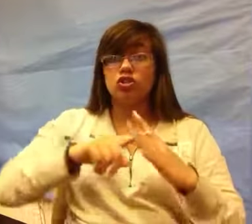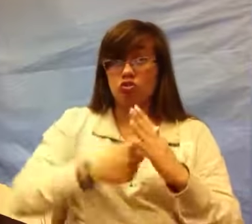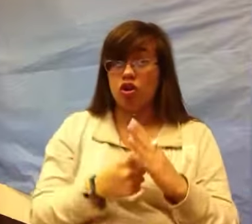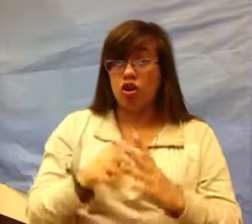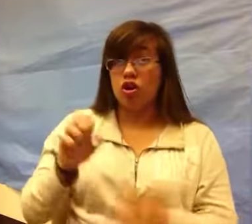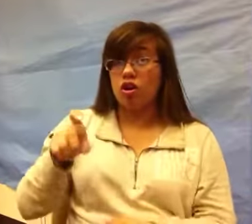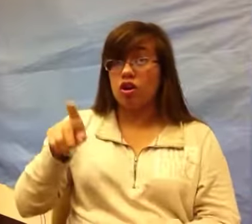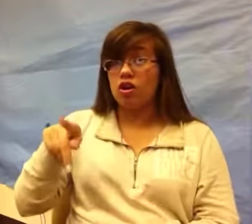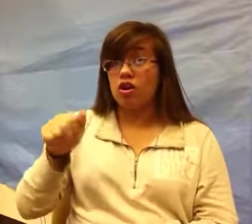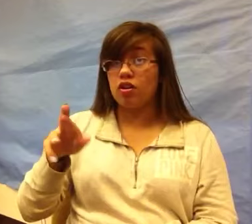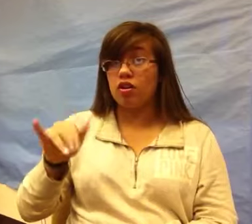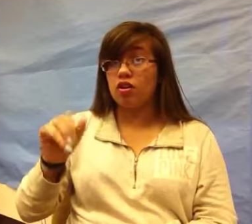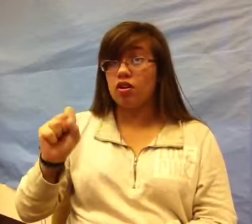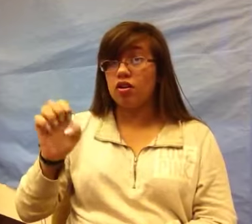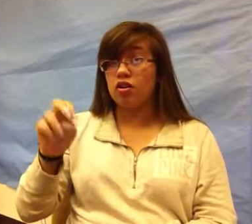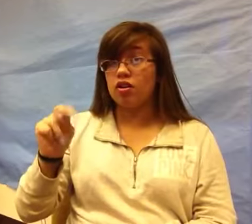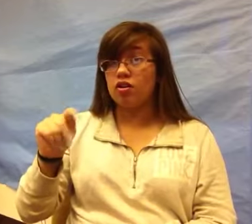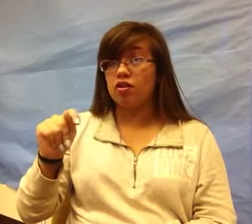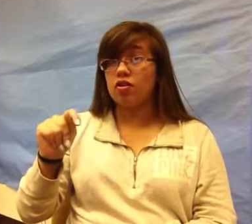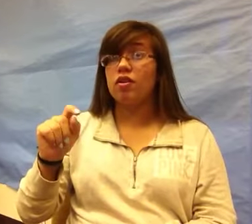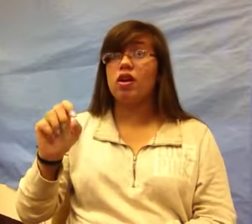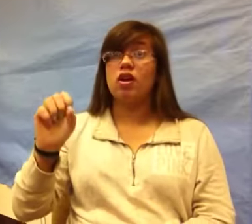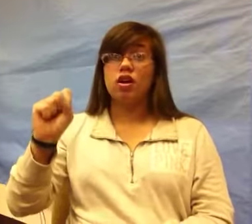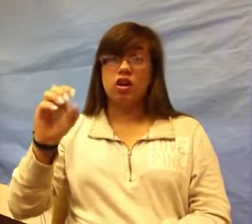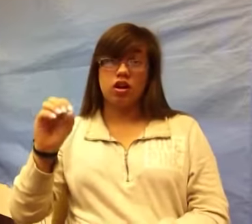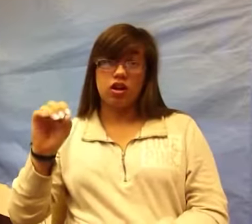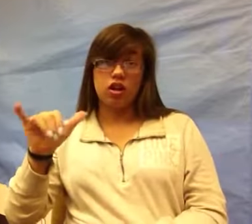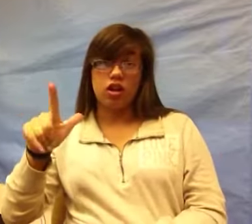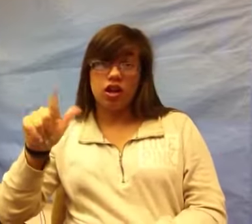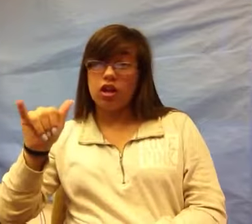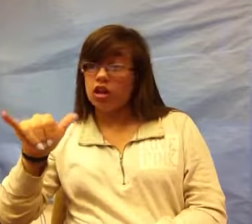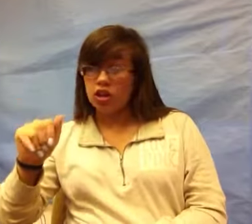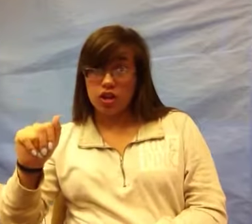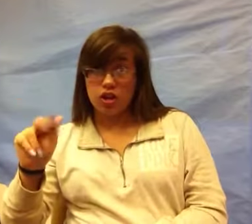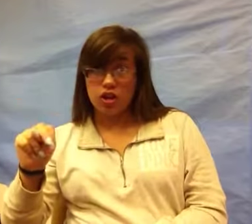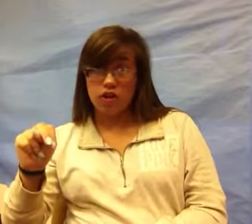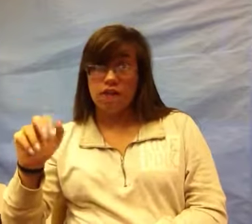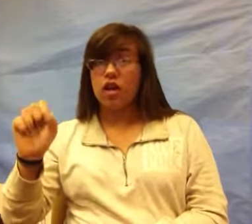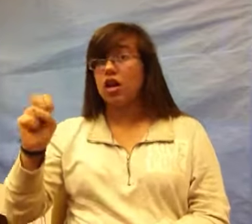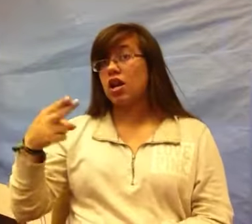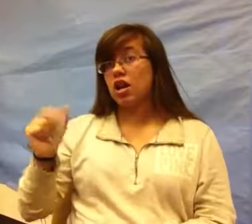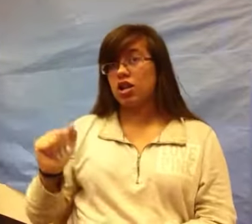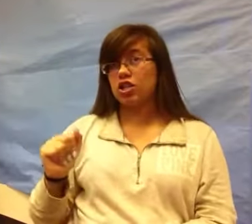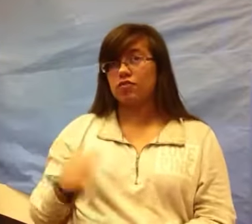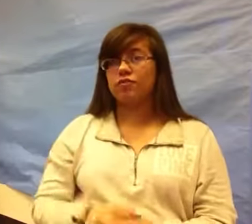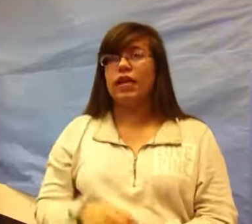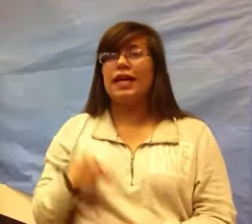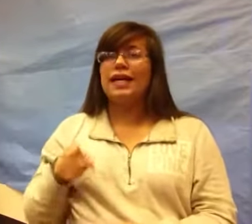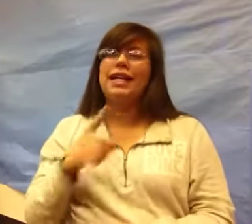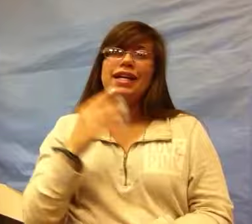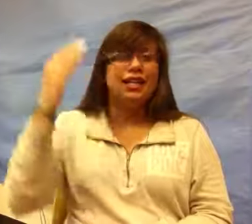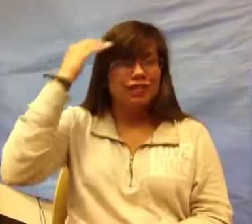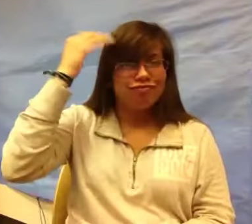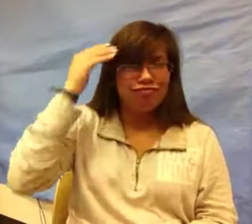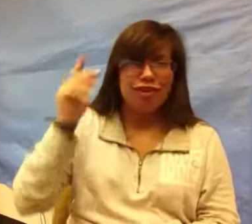this because, again, they can see that B is clearly the answer. They're not going to get it wrong, even if they're pressured from other